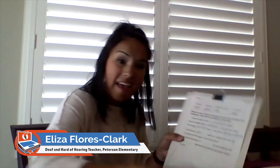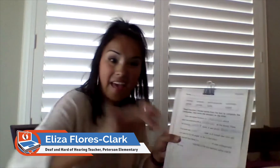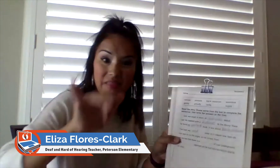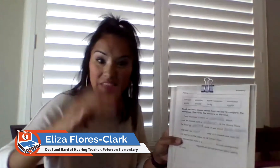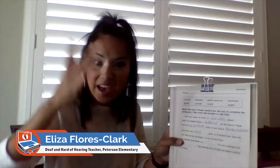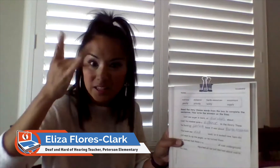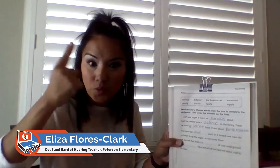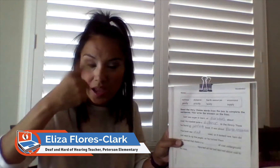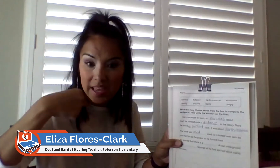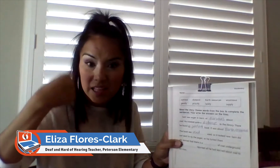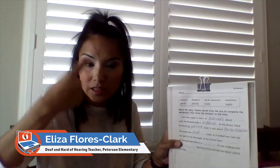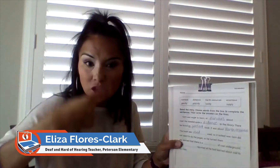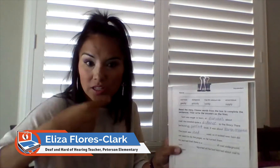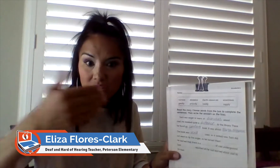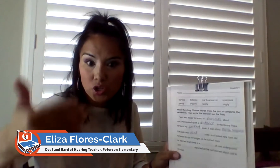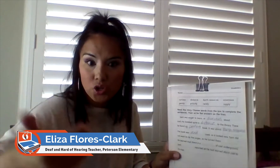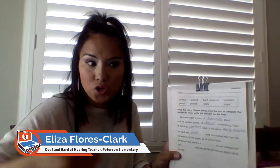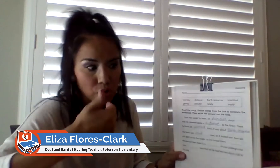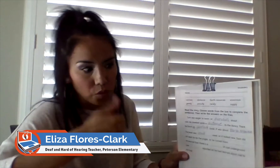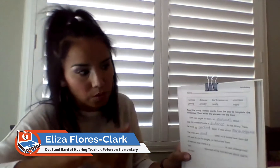And that is why it looked new.